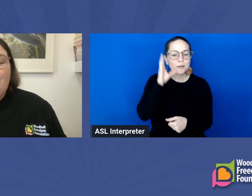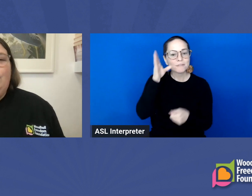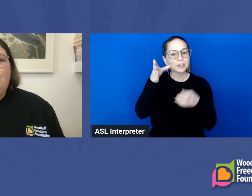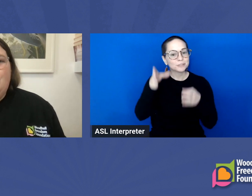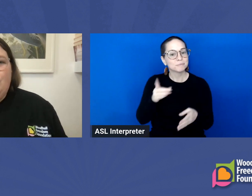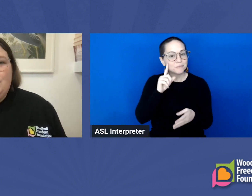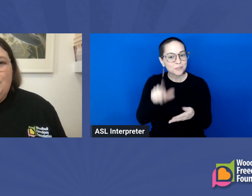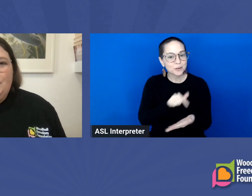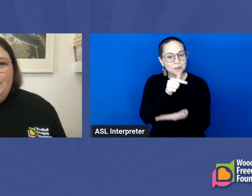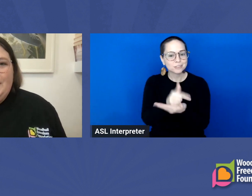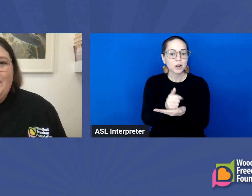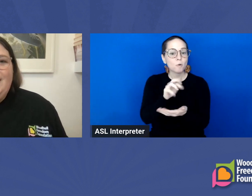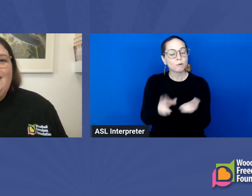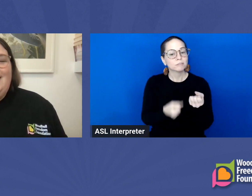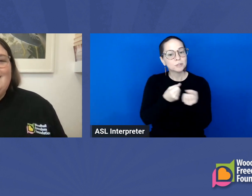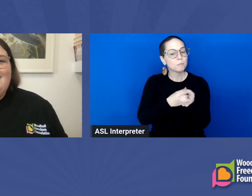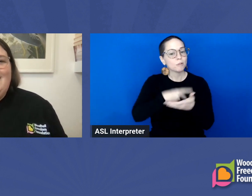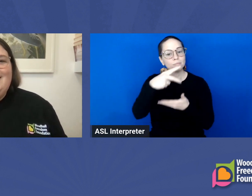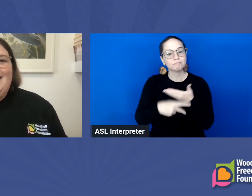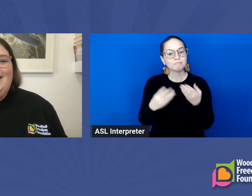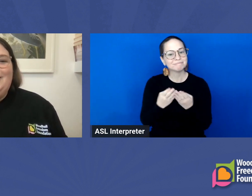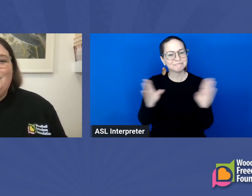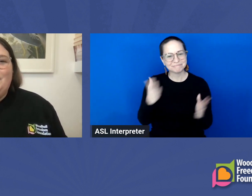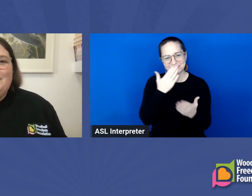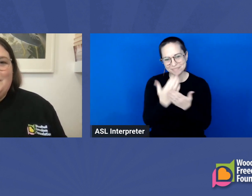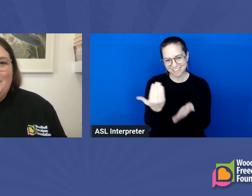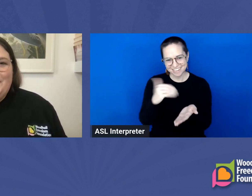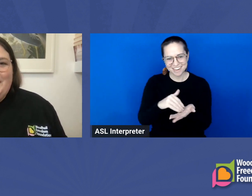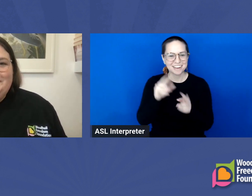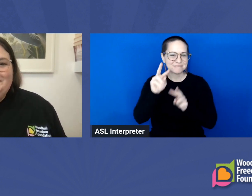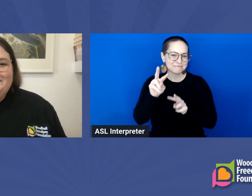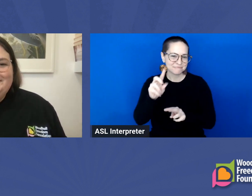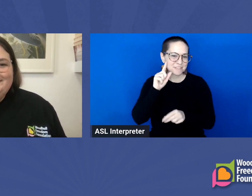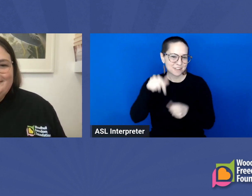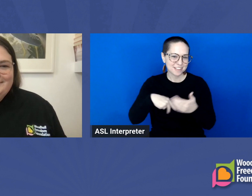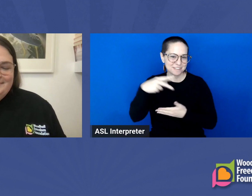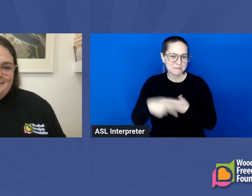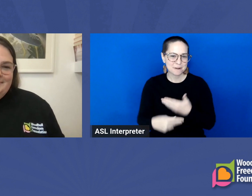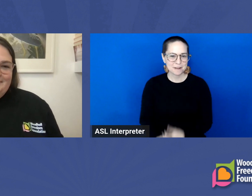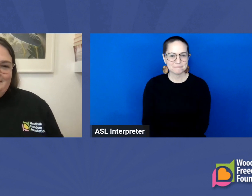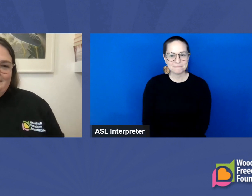graduate or support the program. Thanks again, and I look forward to the program.